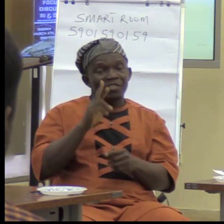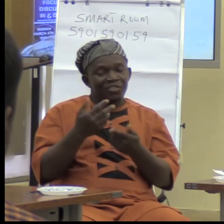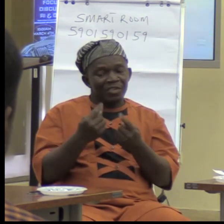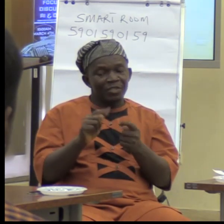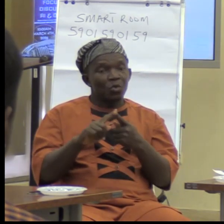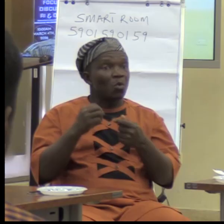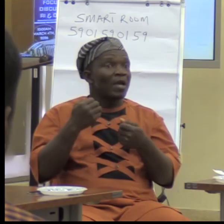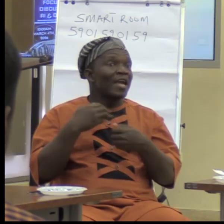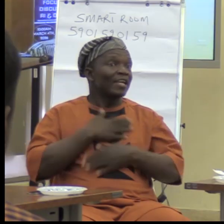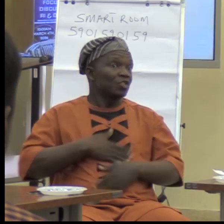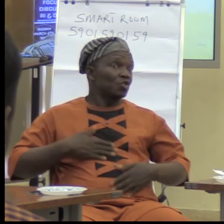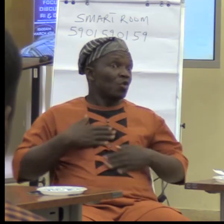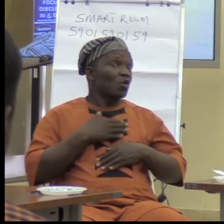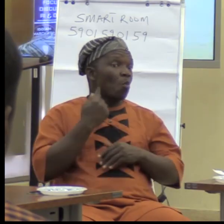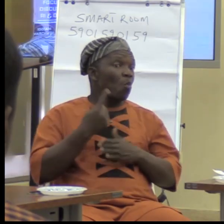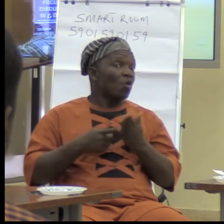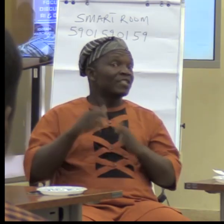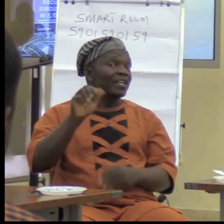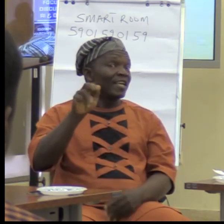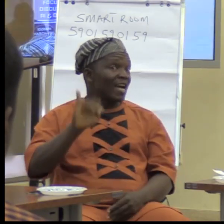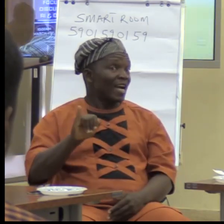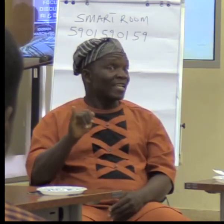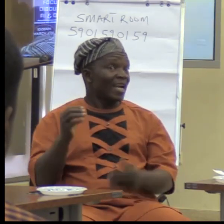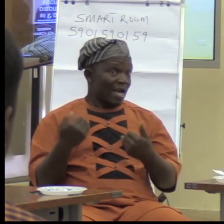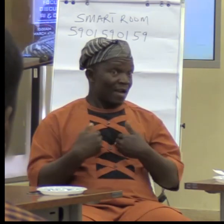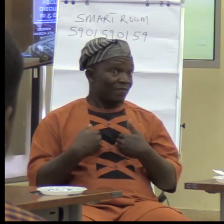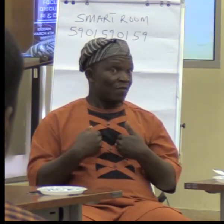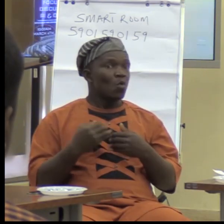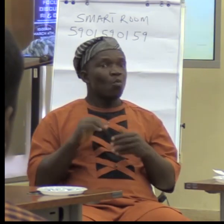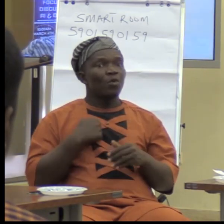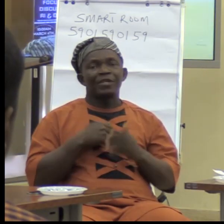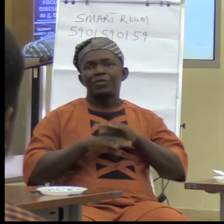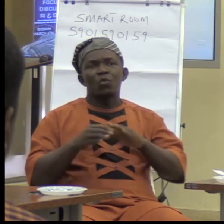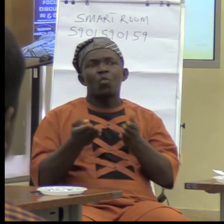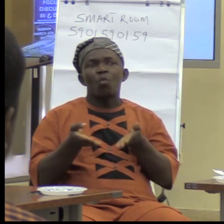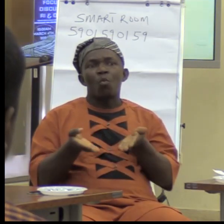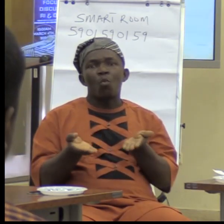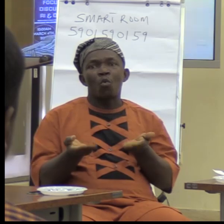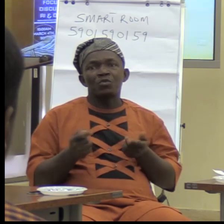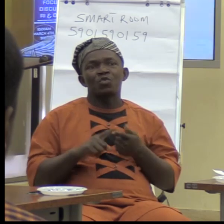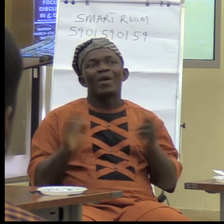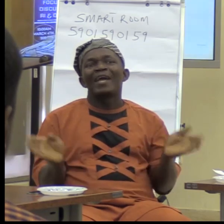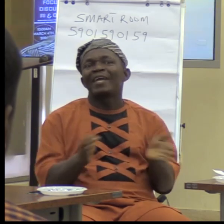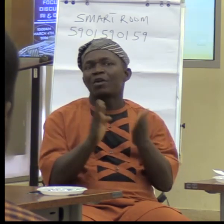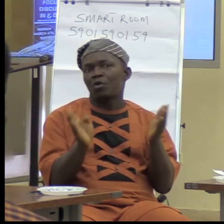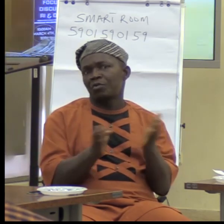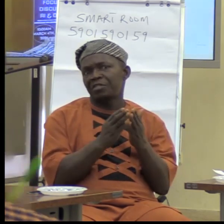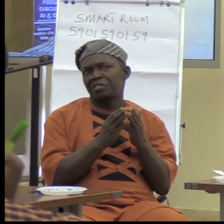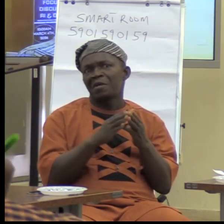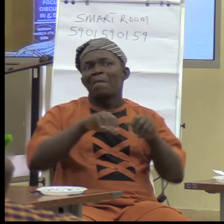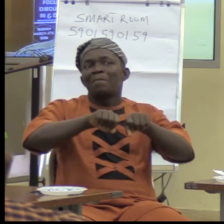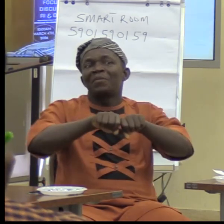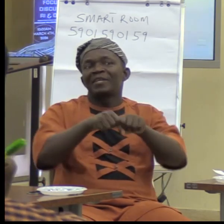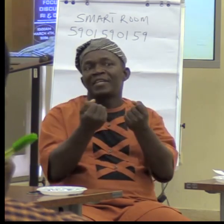excluding anybody. We are not introducing bias. That at the end of the day, we are responsible. So we have a thought